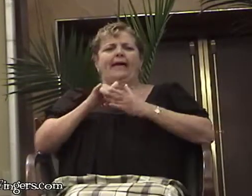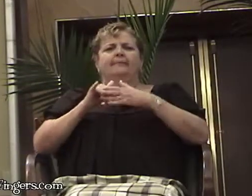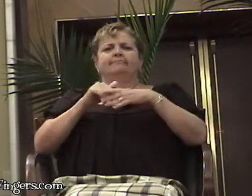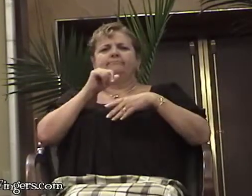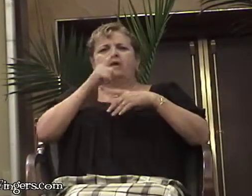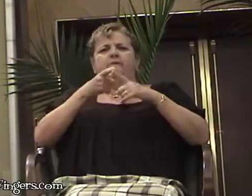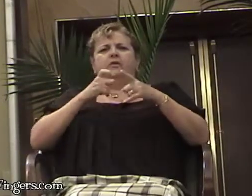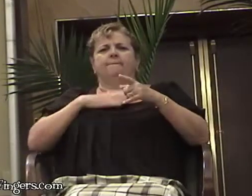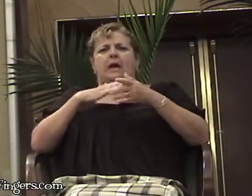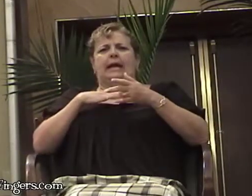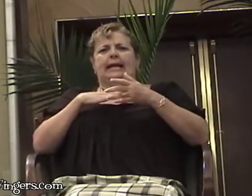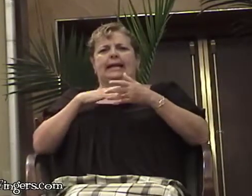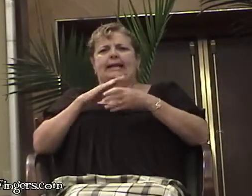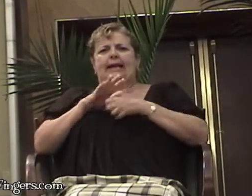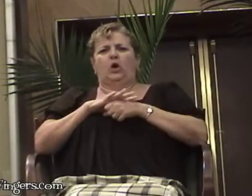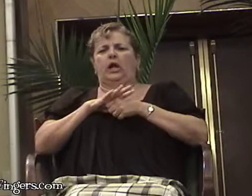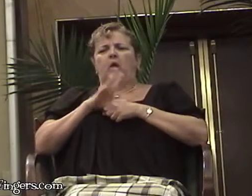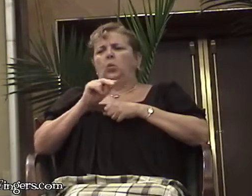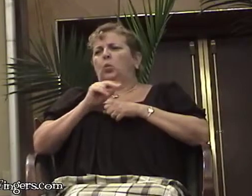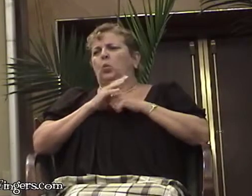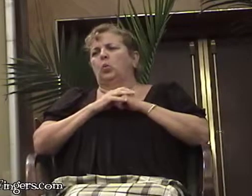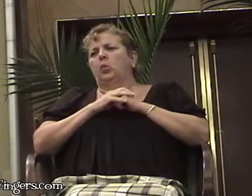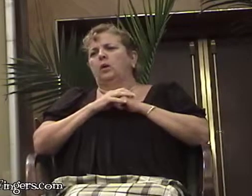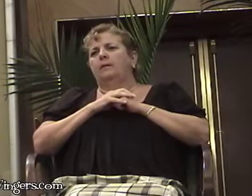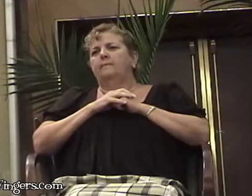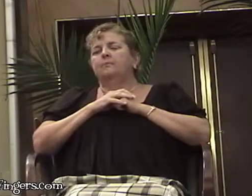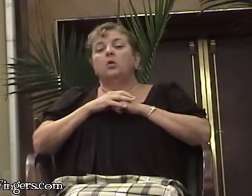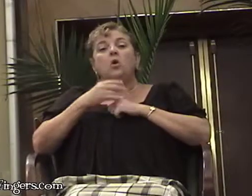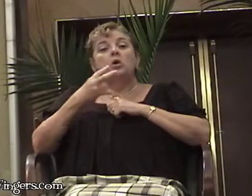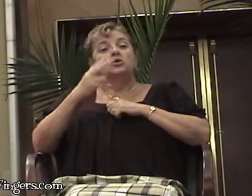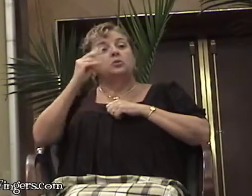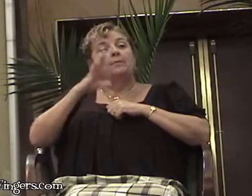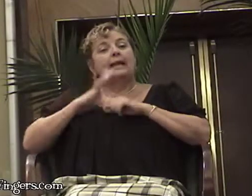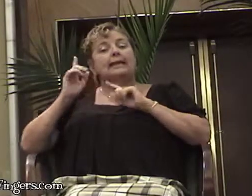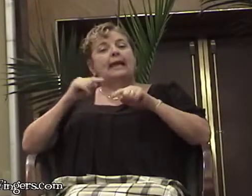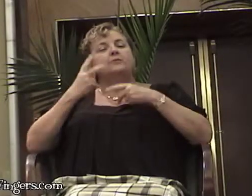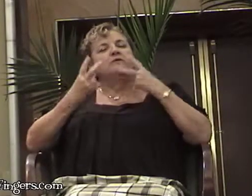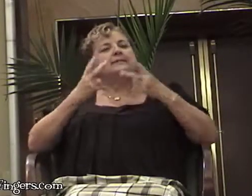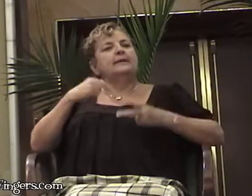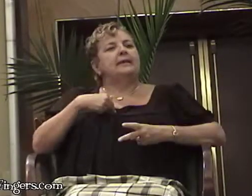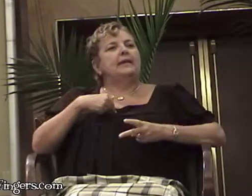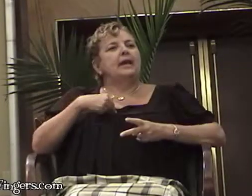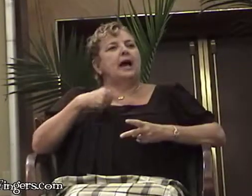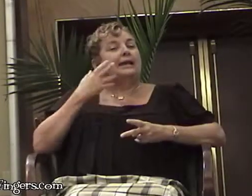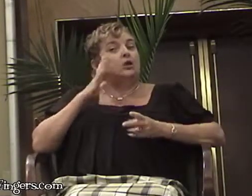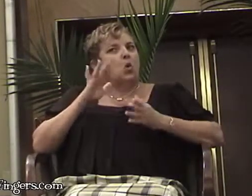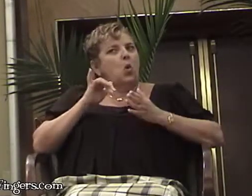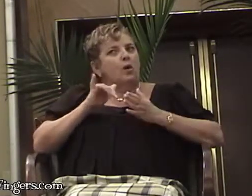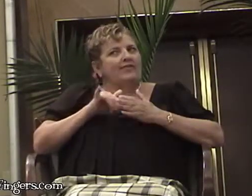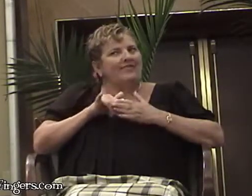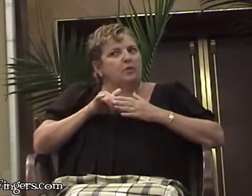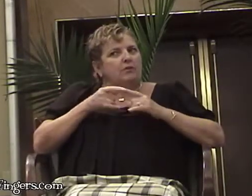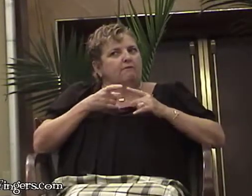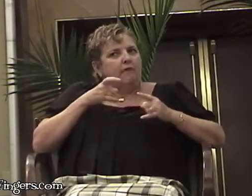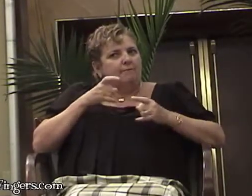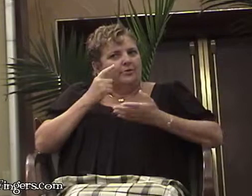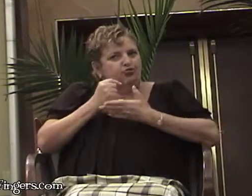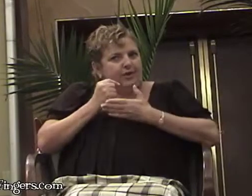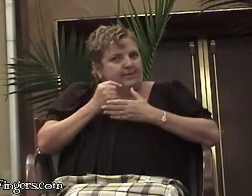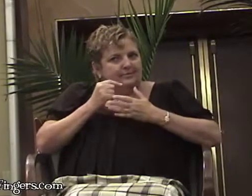night, 2 men came up, and I would later find out that they were part of the treatment facility committee. I did not know that then. They came up to carry the message of Alcoholics